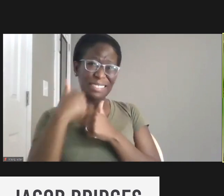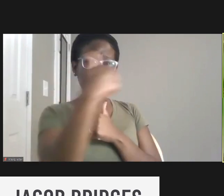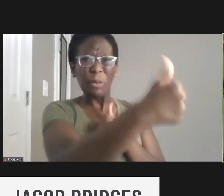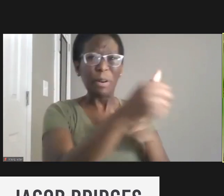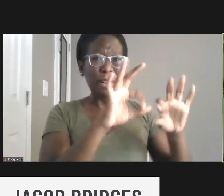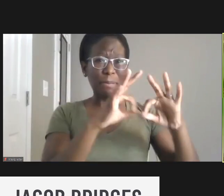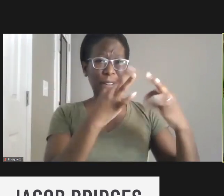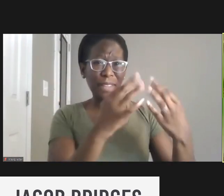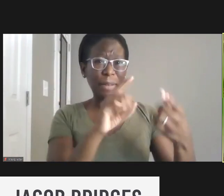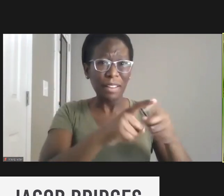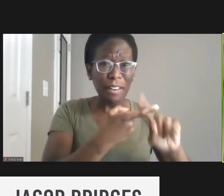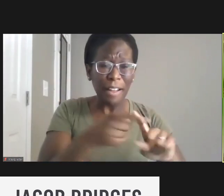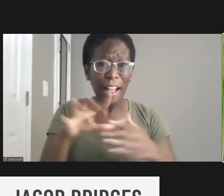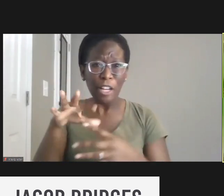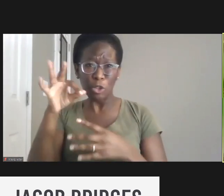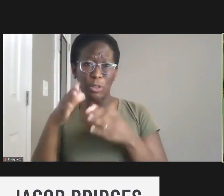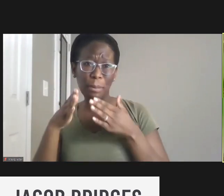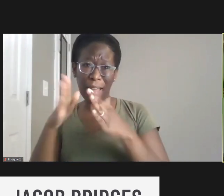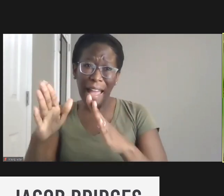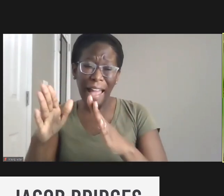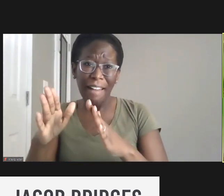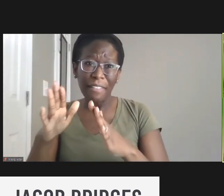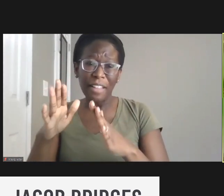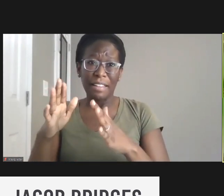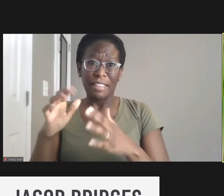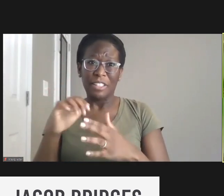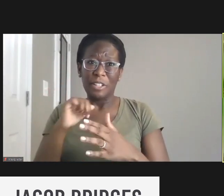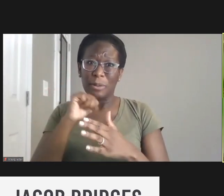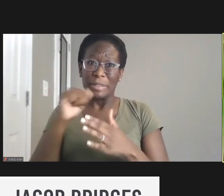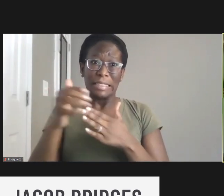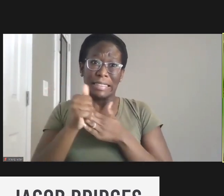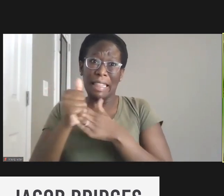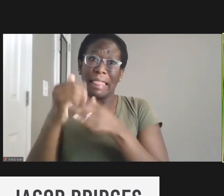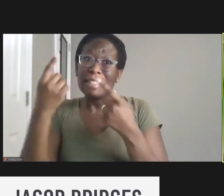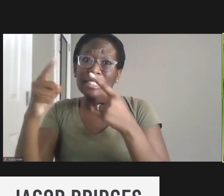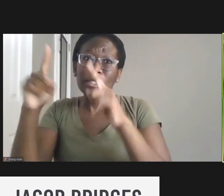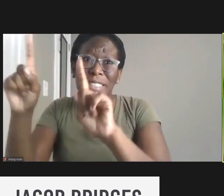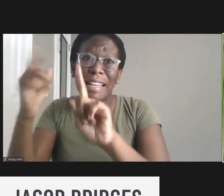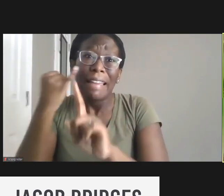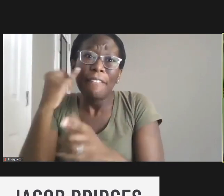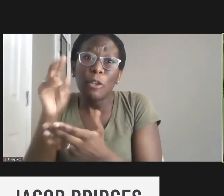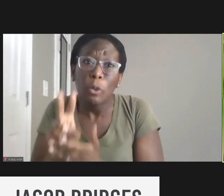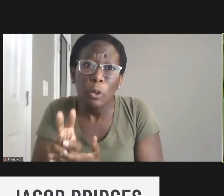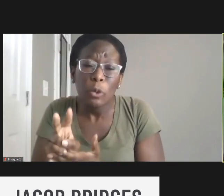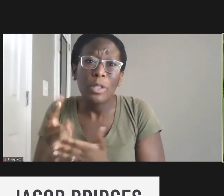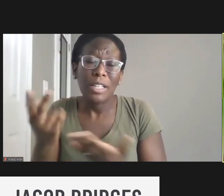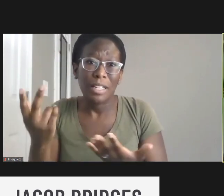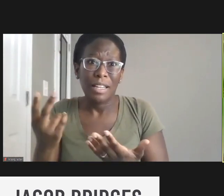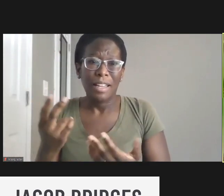lead to anything after you lose, and I felt alone without a community to support me.